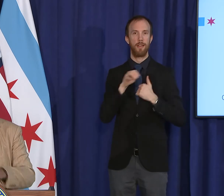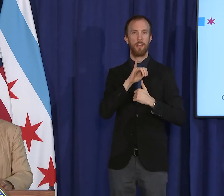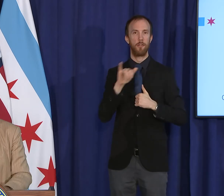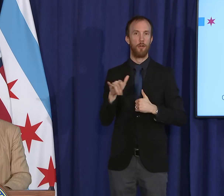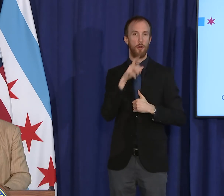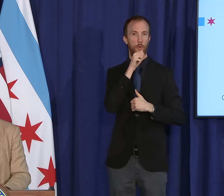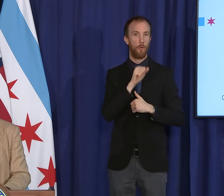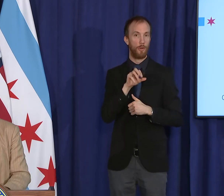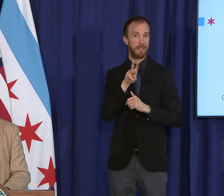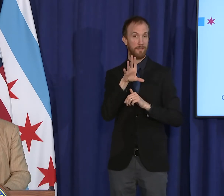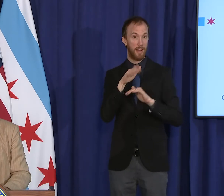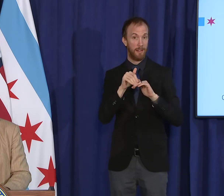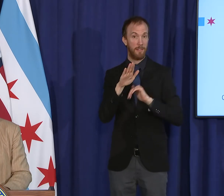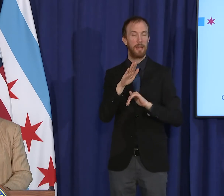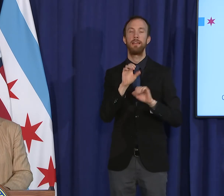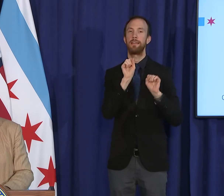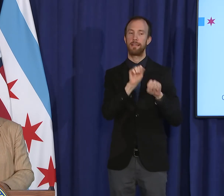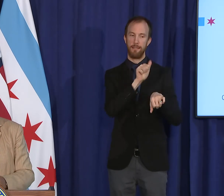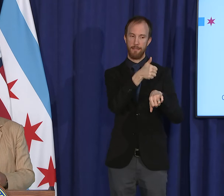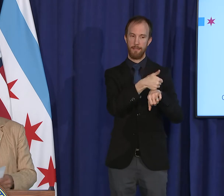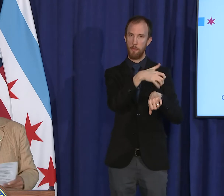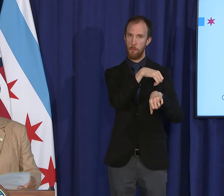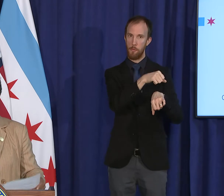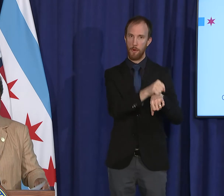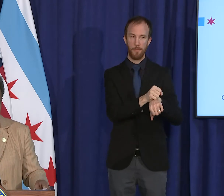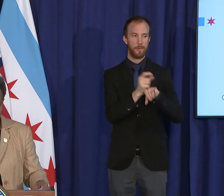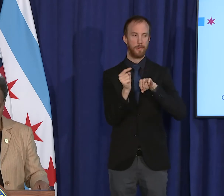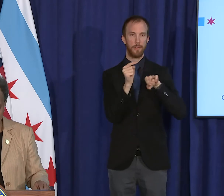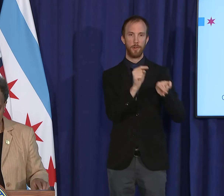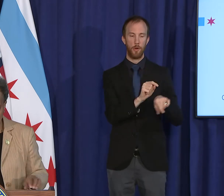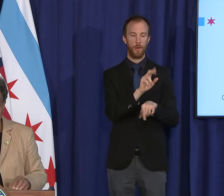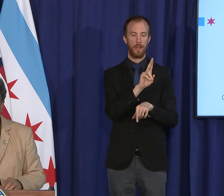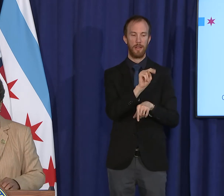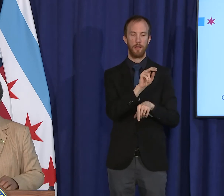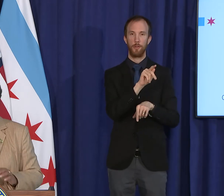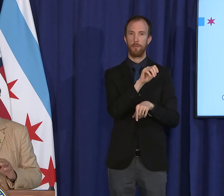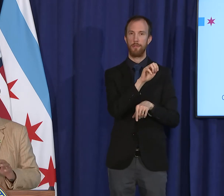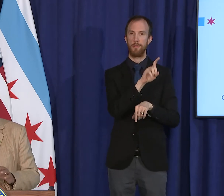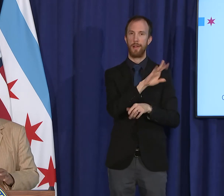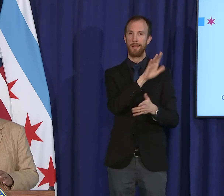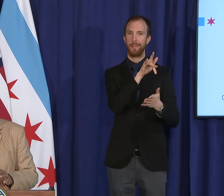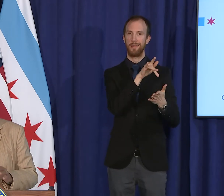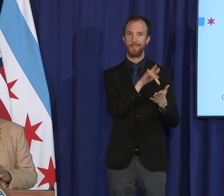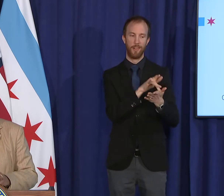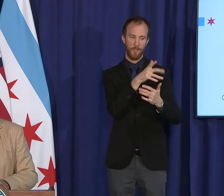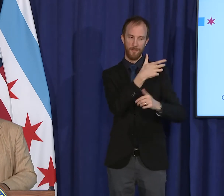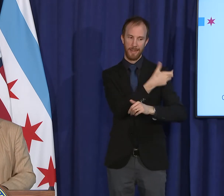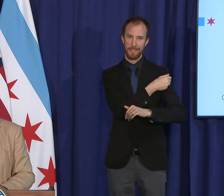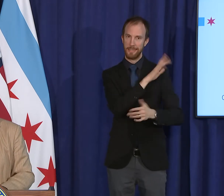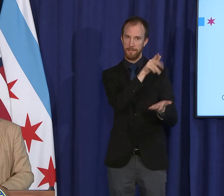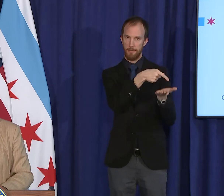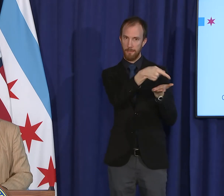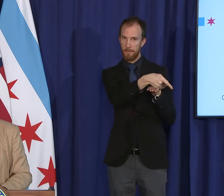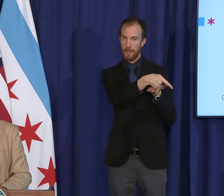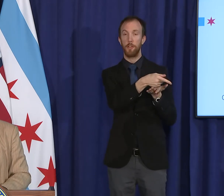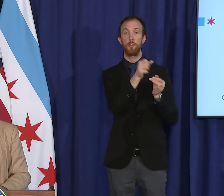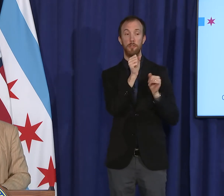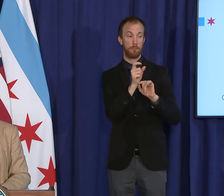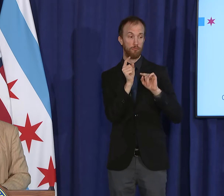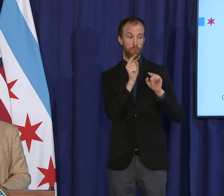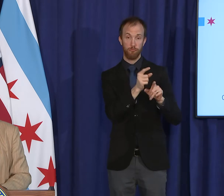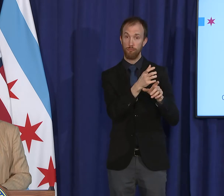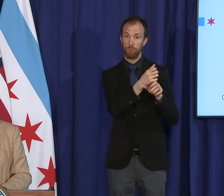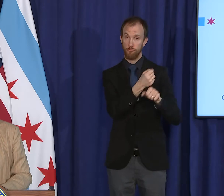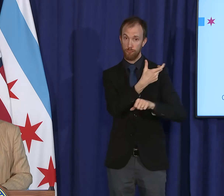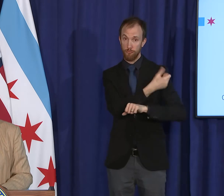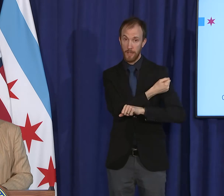an appointment to get vaccinated at the United Center vaccine site, which will begin to administer vaccines on